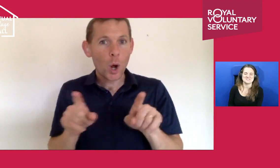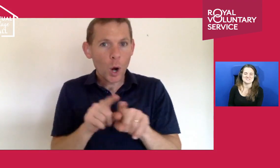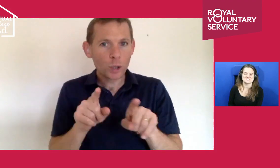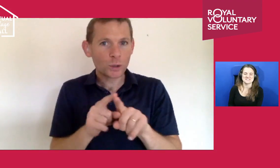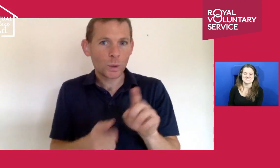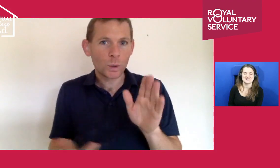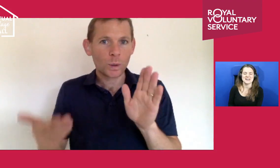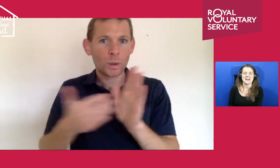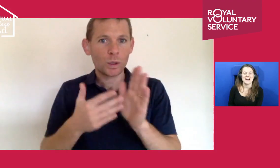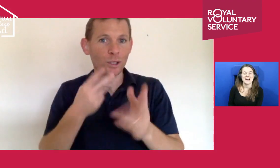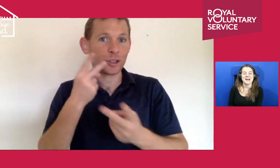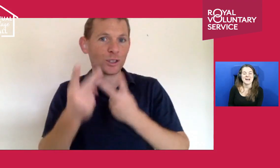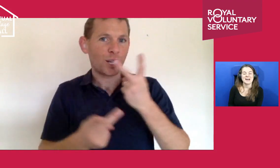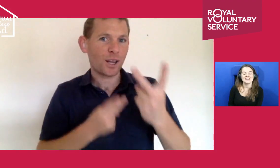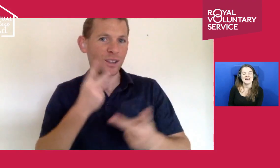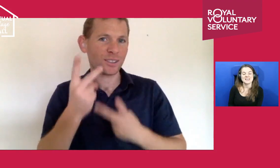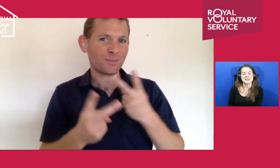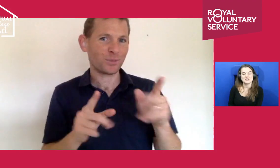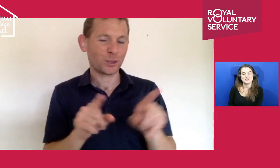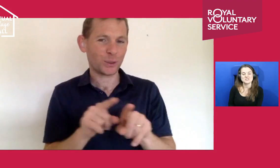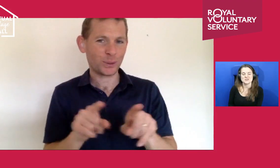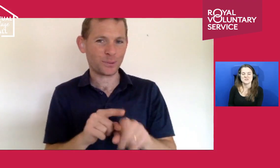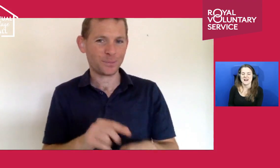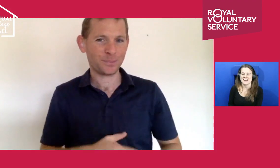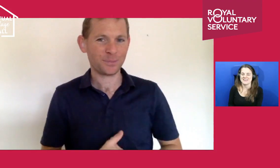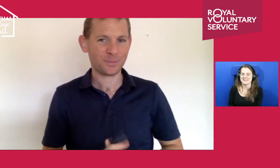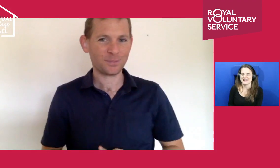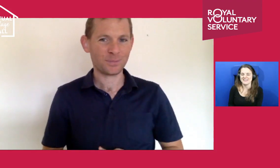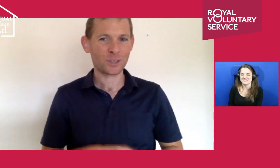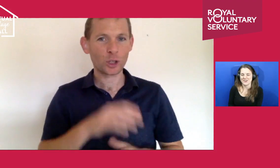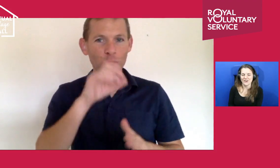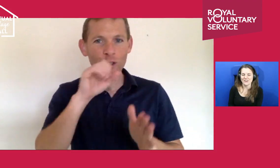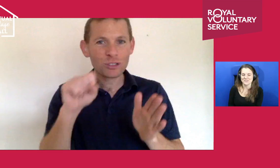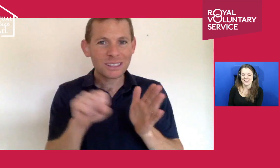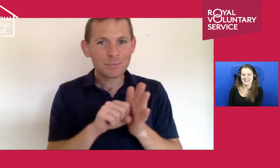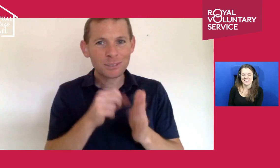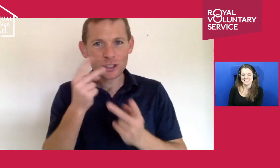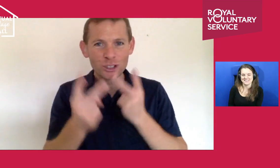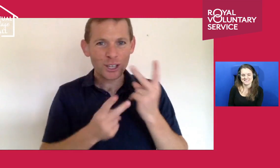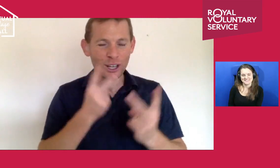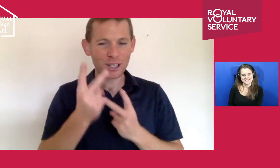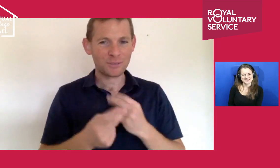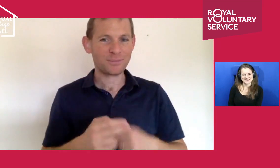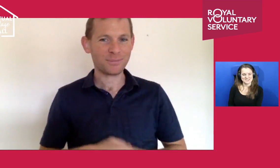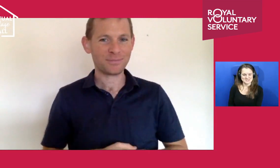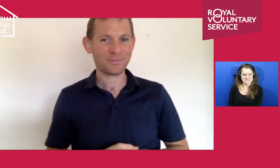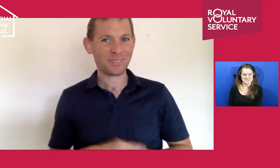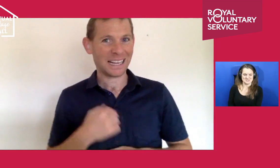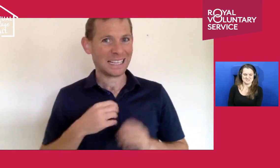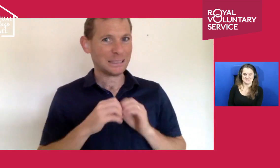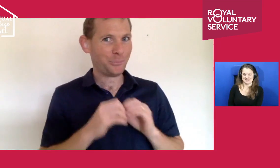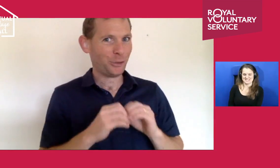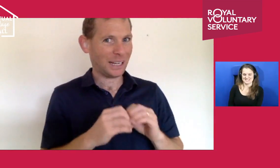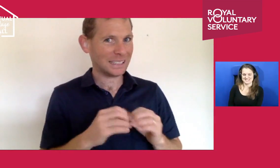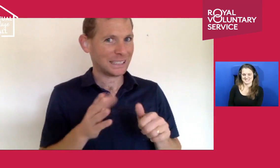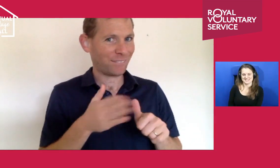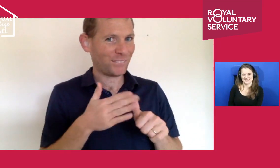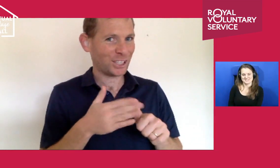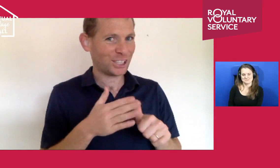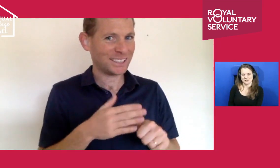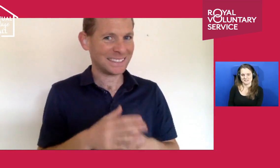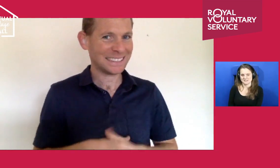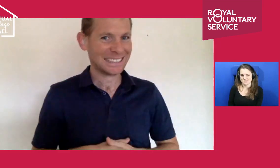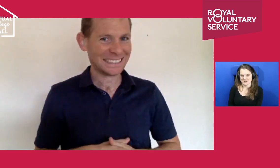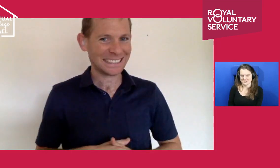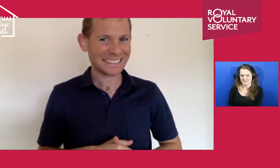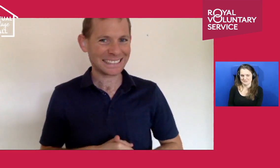something to look forward to. And then I'll also add in a little song as well. Christmas song, of course.